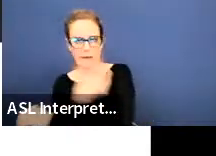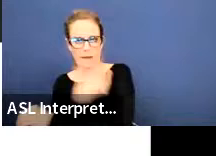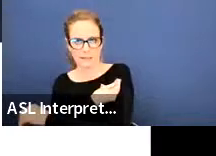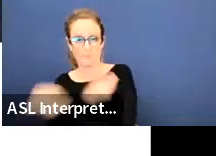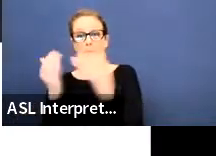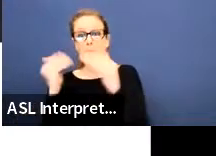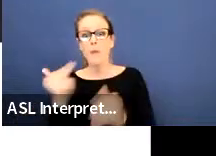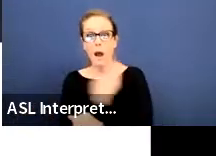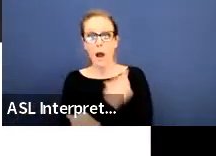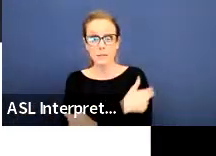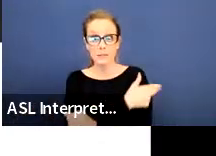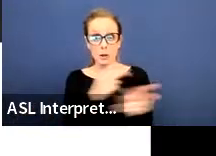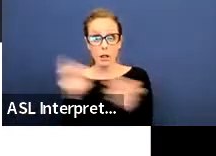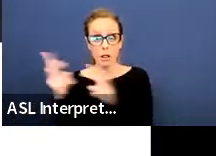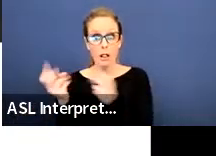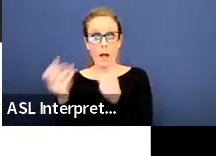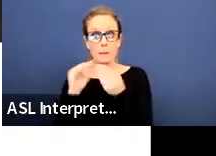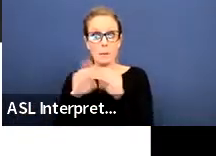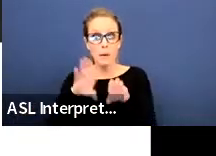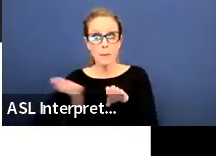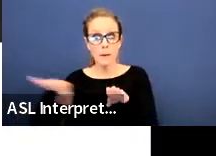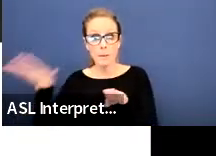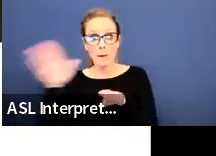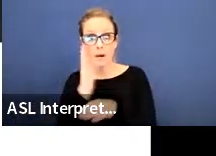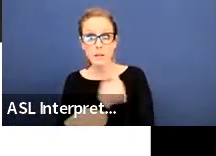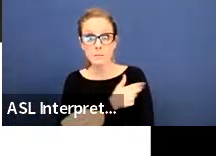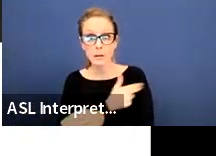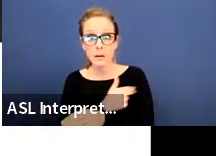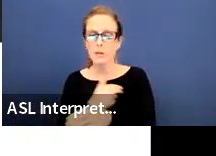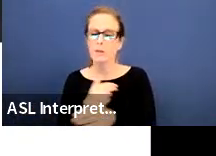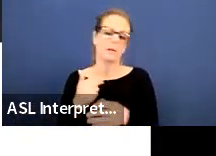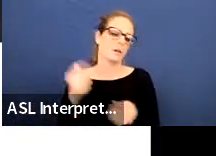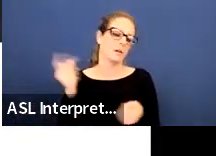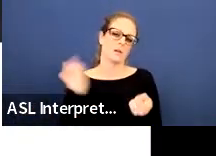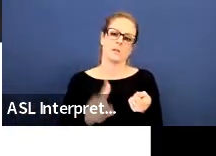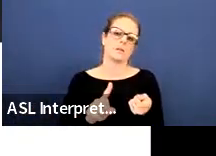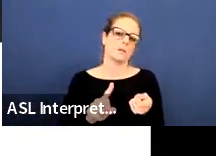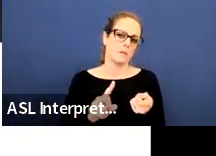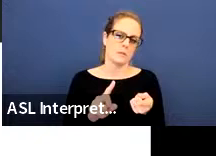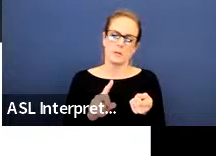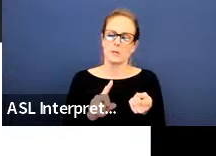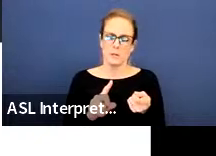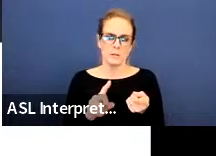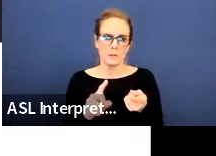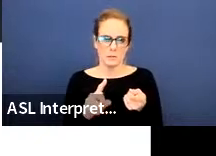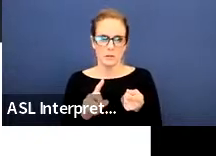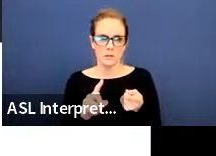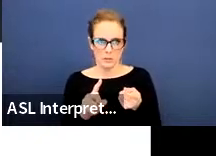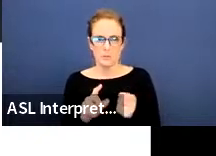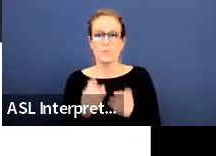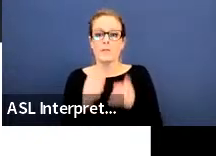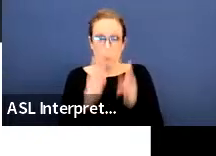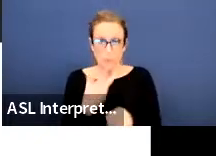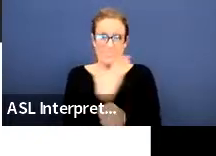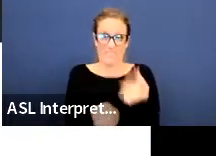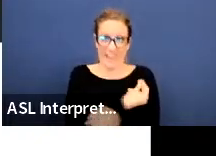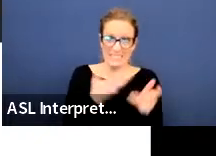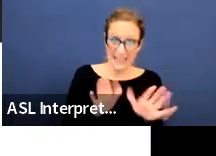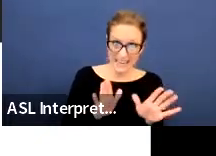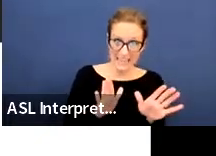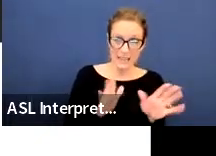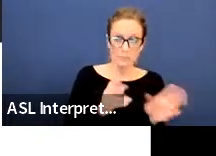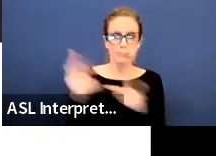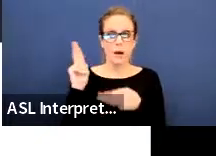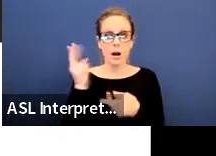hospitalizations, similarly, just a much lower rate of hospitalizations among vaccinated people, and